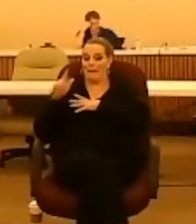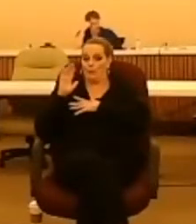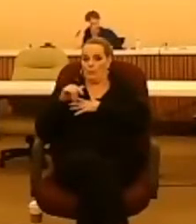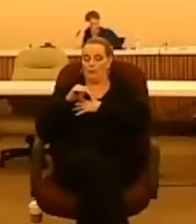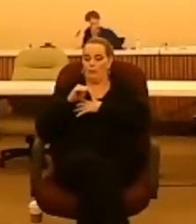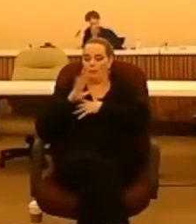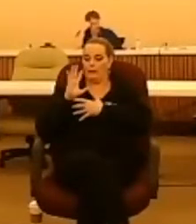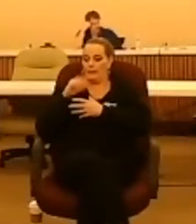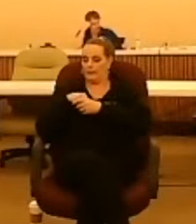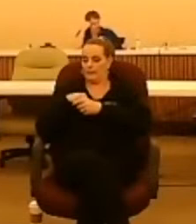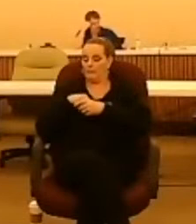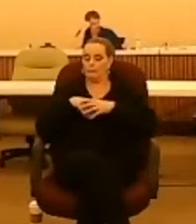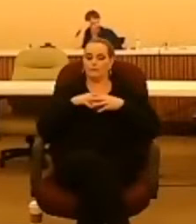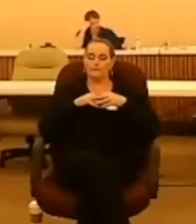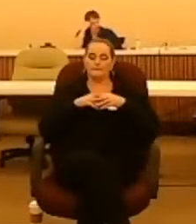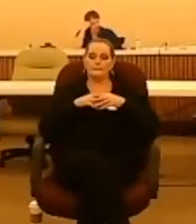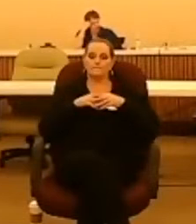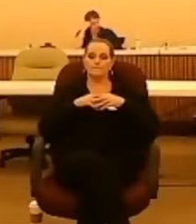A